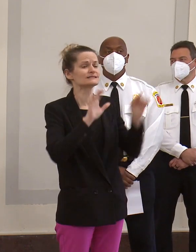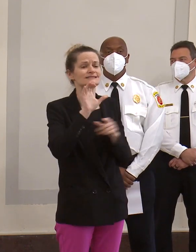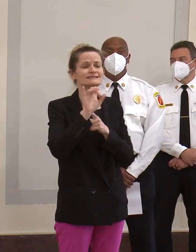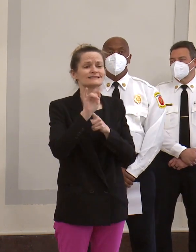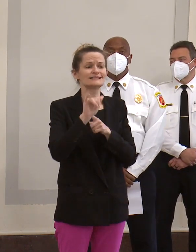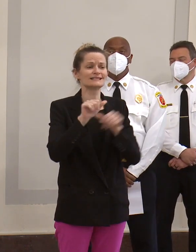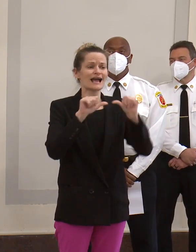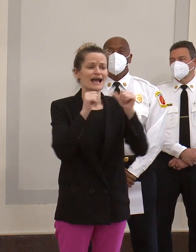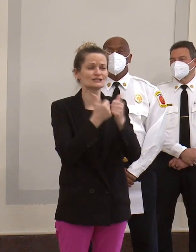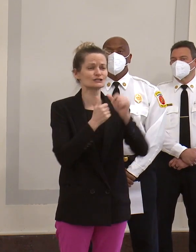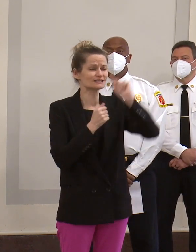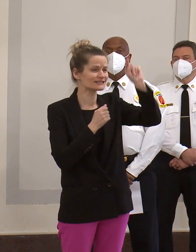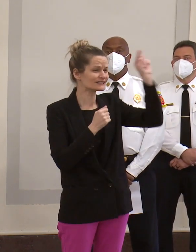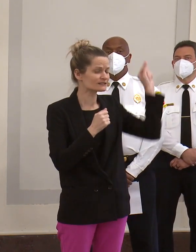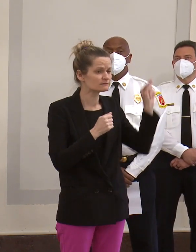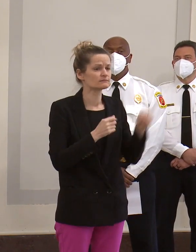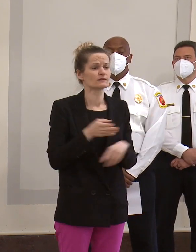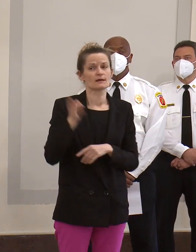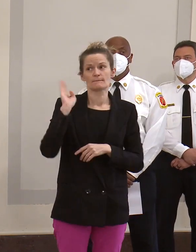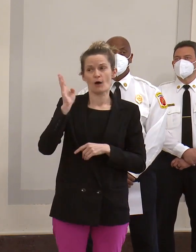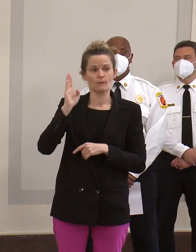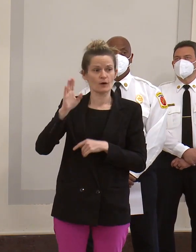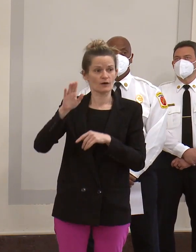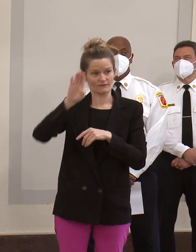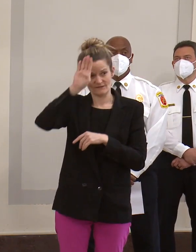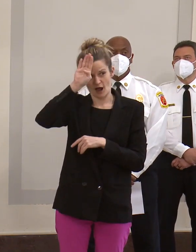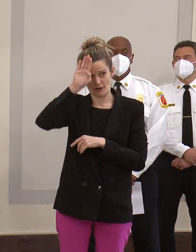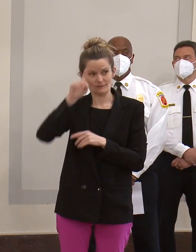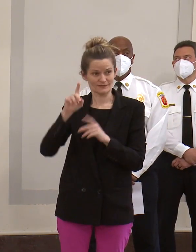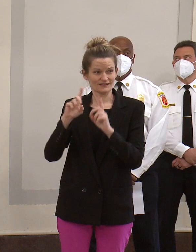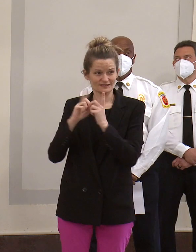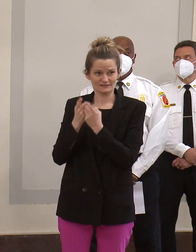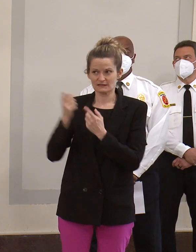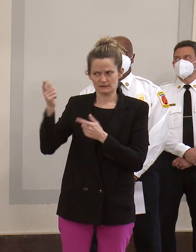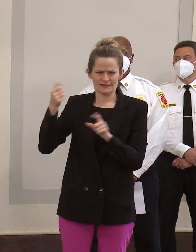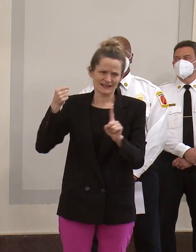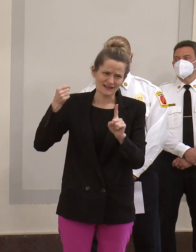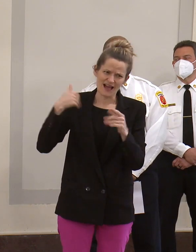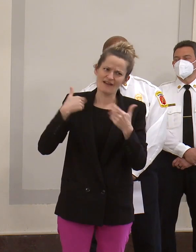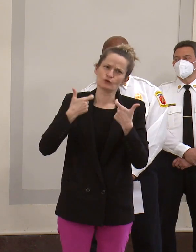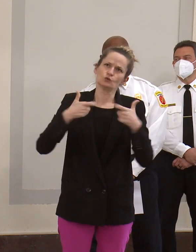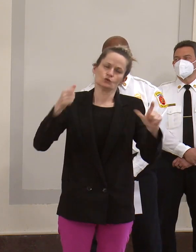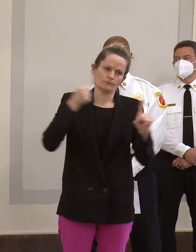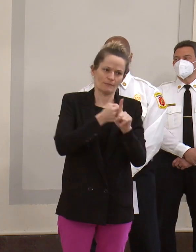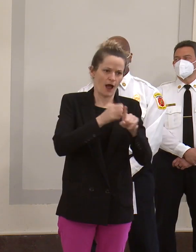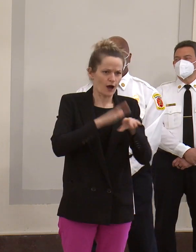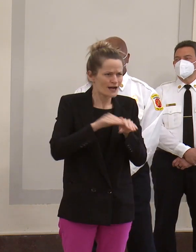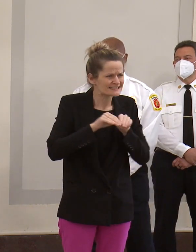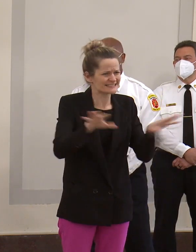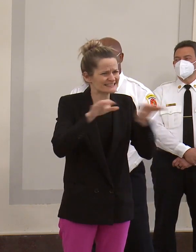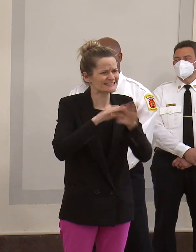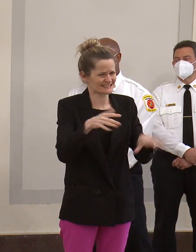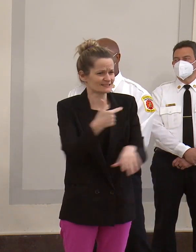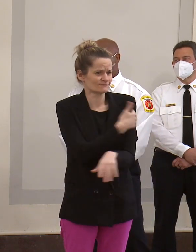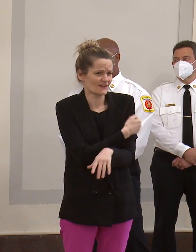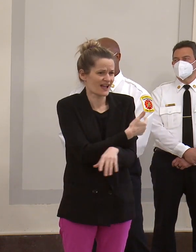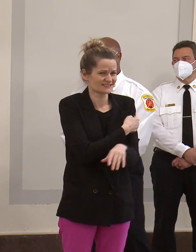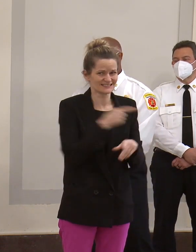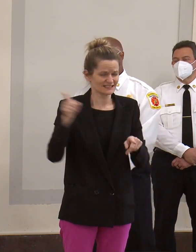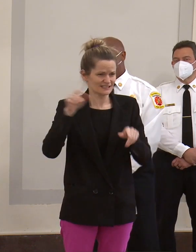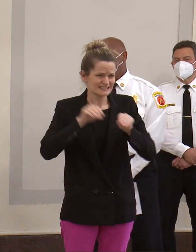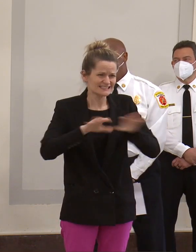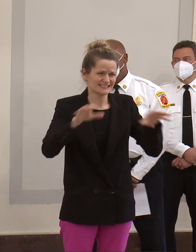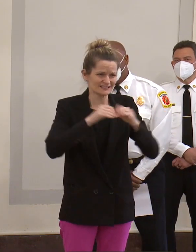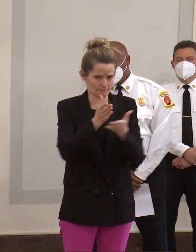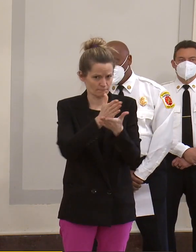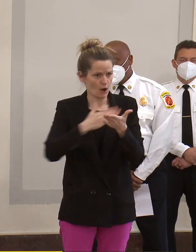been a major force in our vaccination efforts as they work directly with our health department to vaccinate residents in their homes.